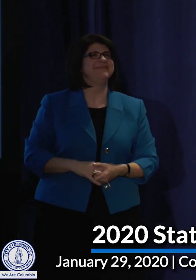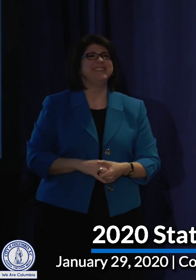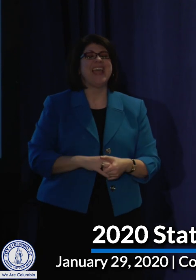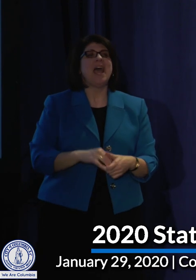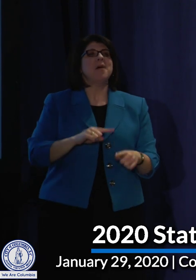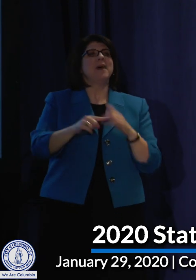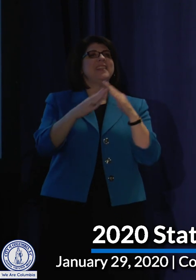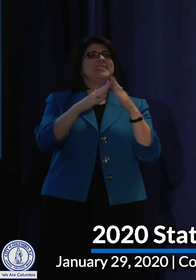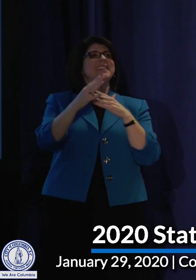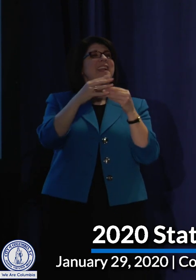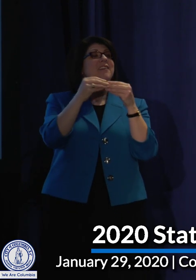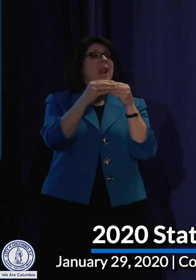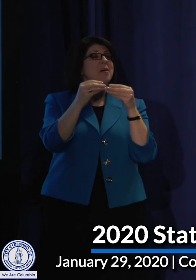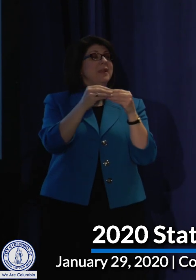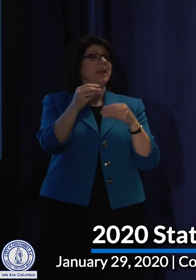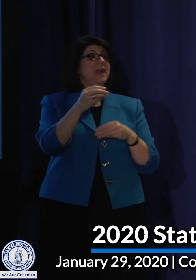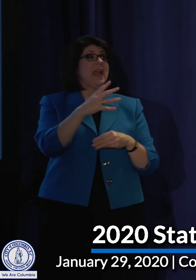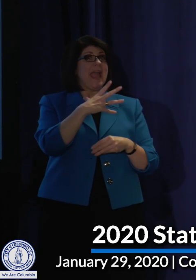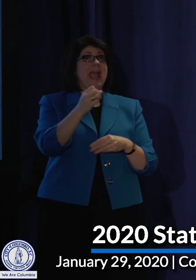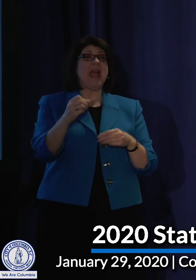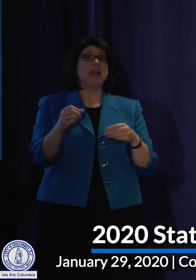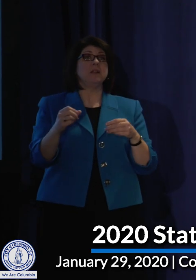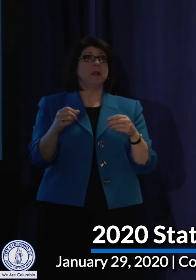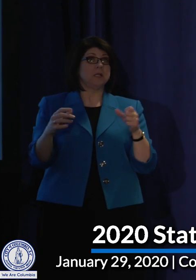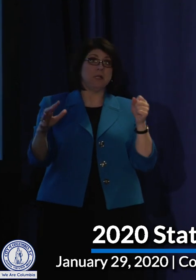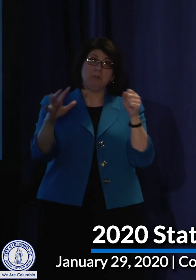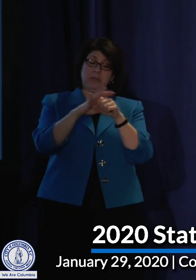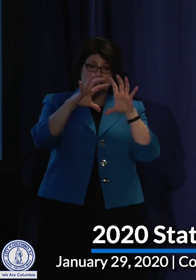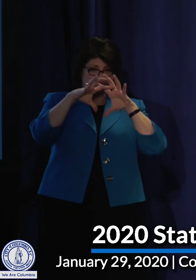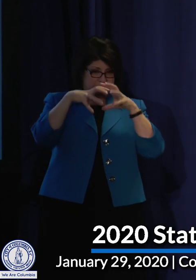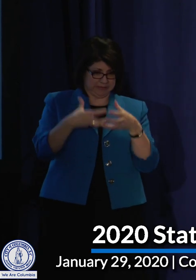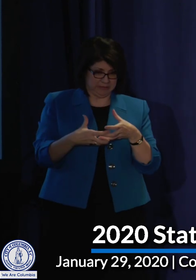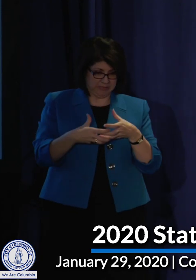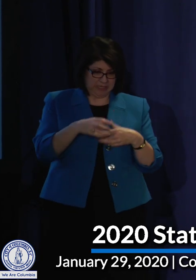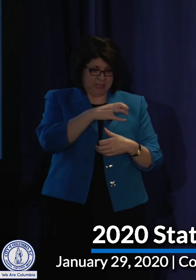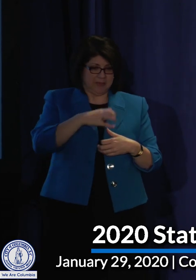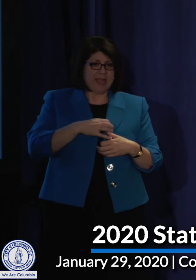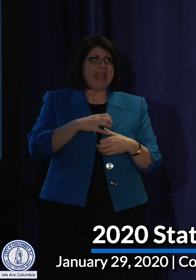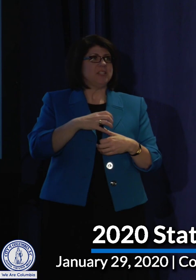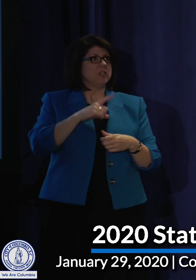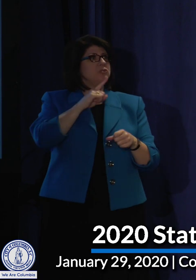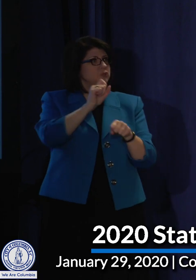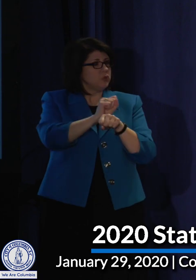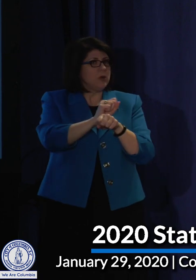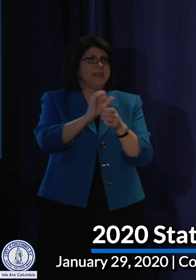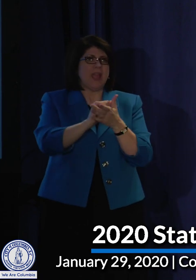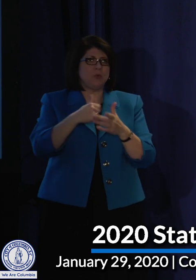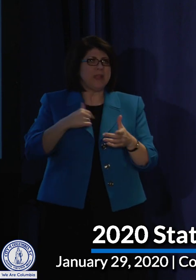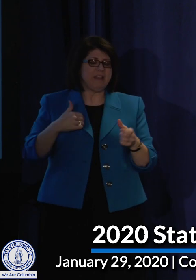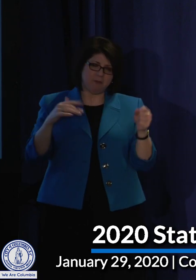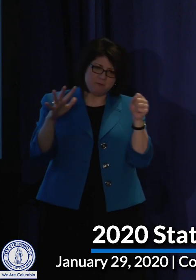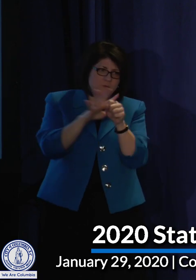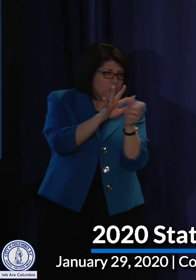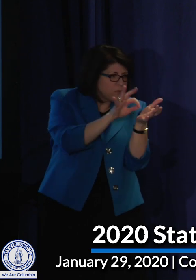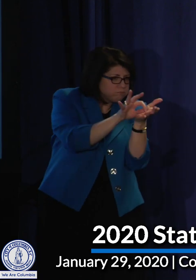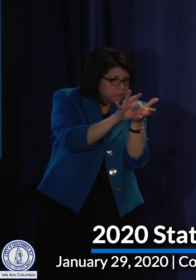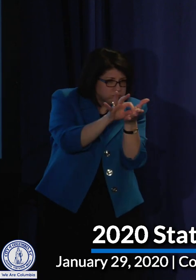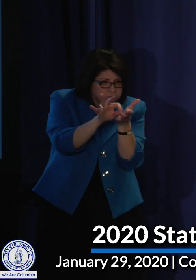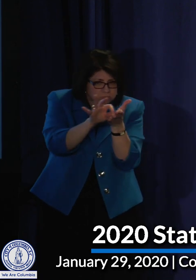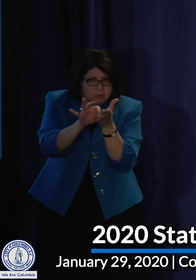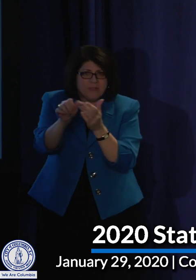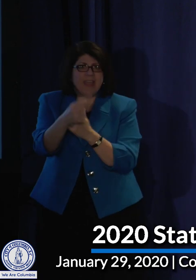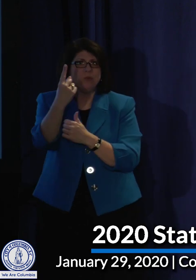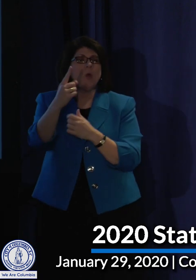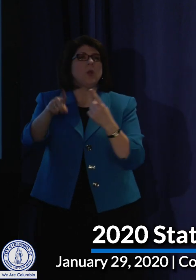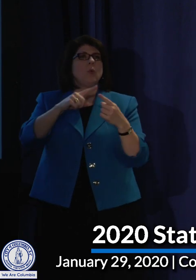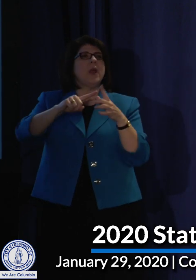The City of Columbia and our Complete Count Committee are working to ensure there's a complete and accurate count for our city when the census